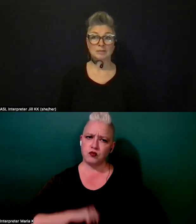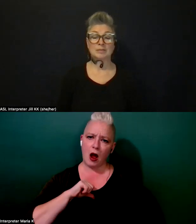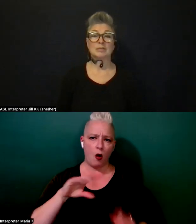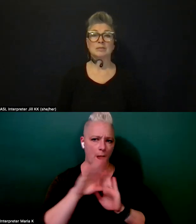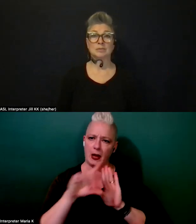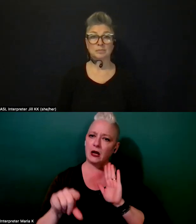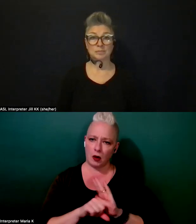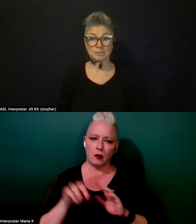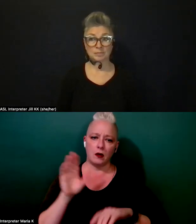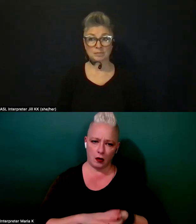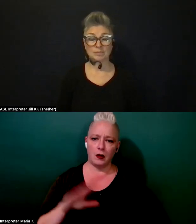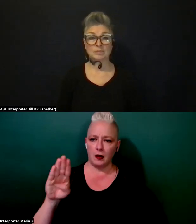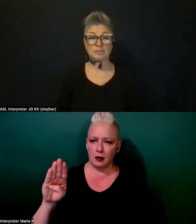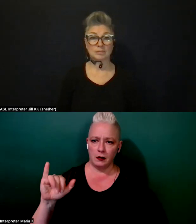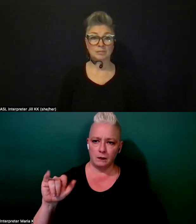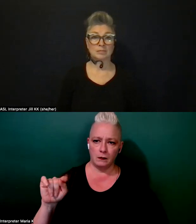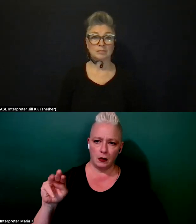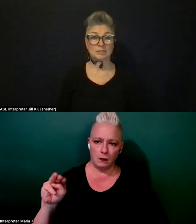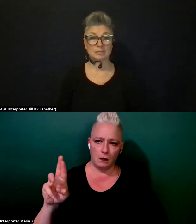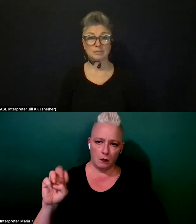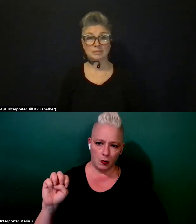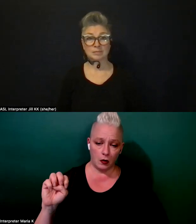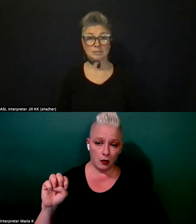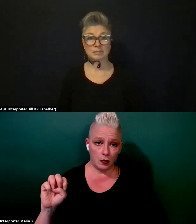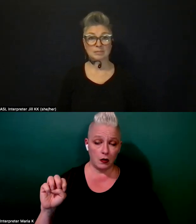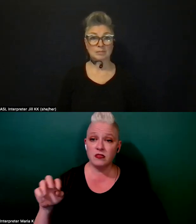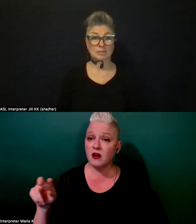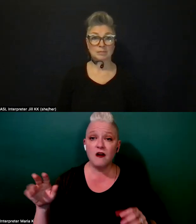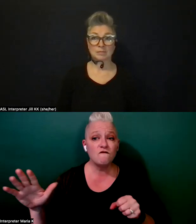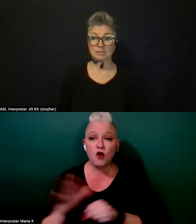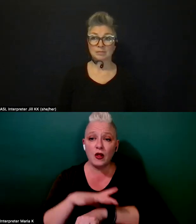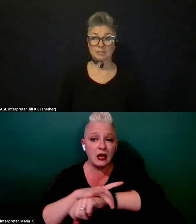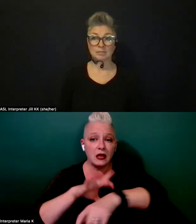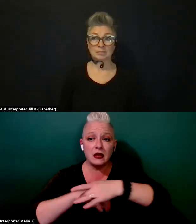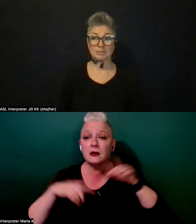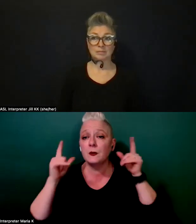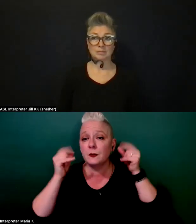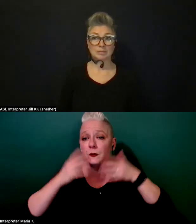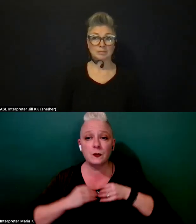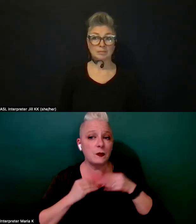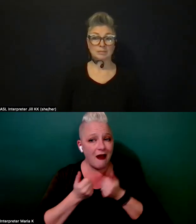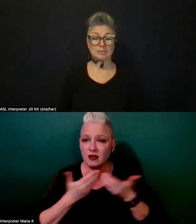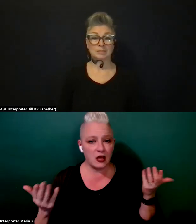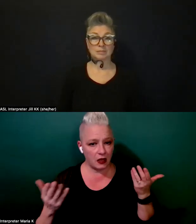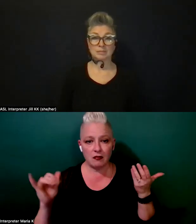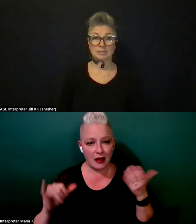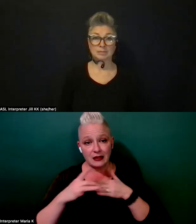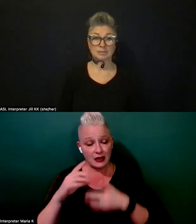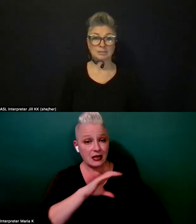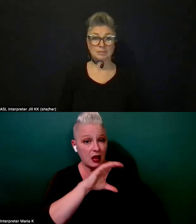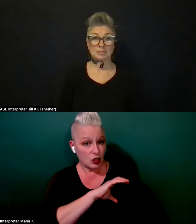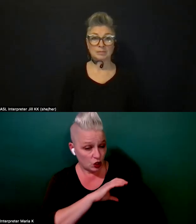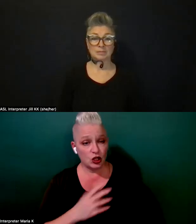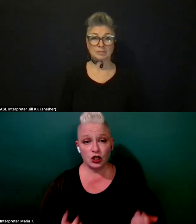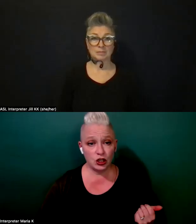Biltmore, and they are fully accessorized just like any other leading character. And it really helps to,